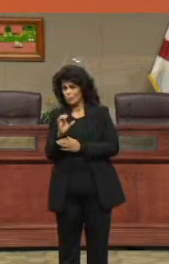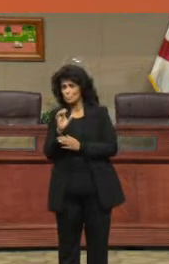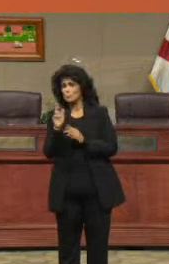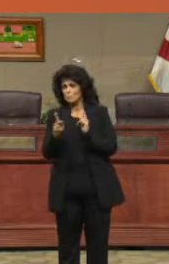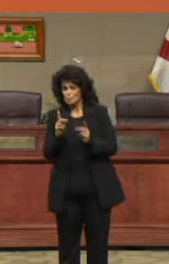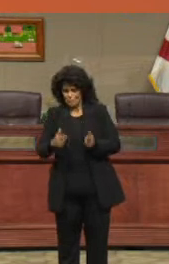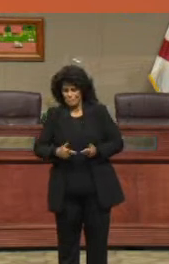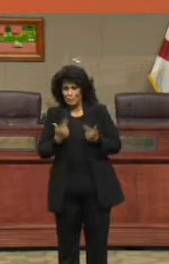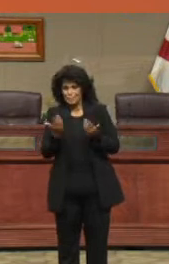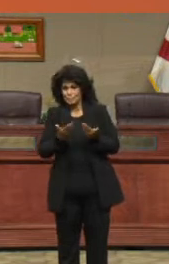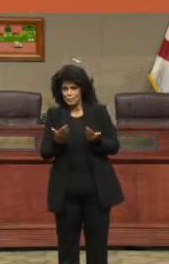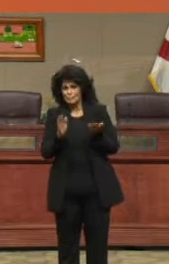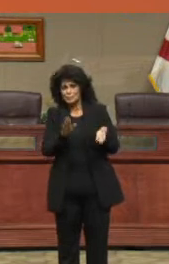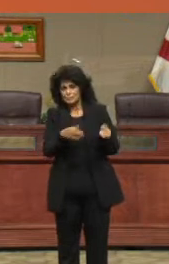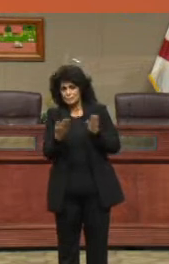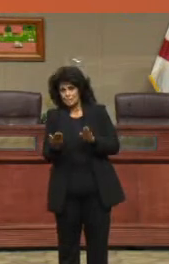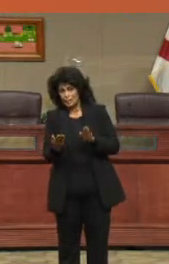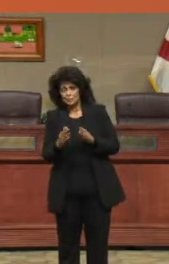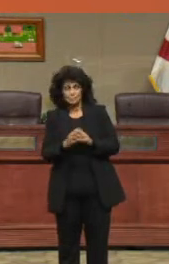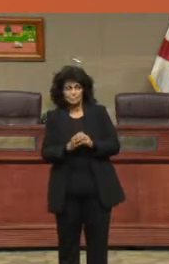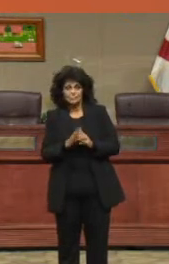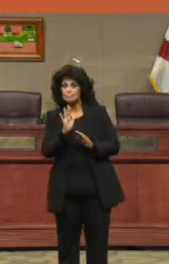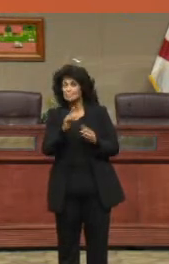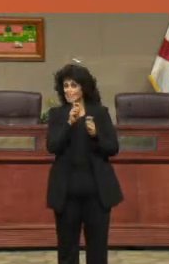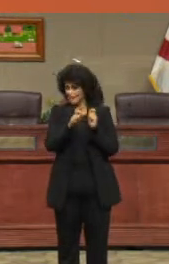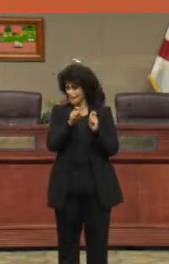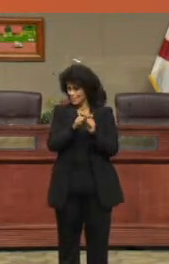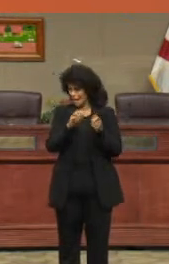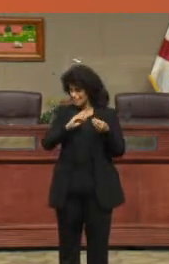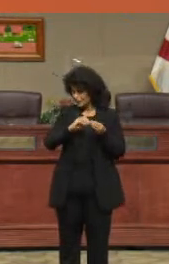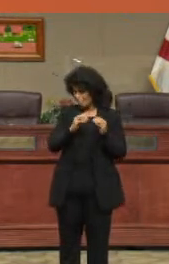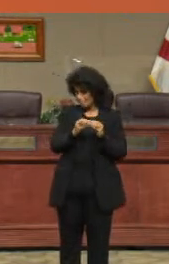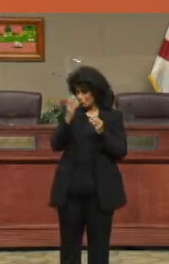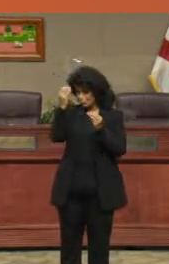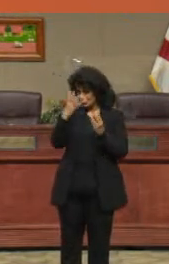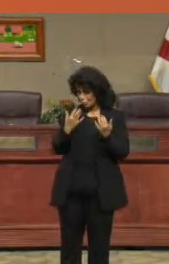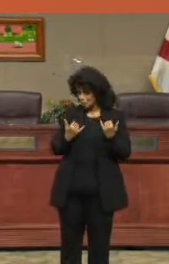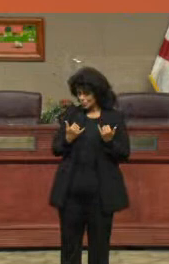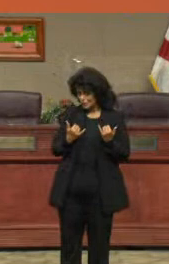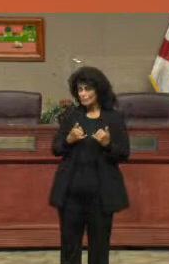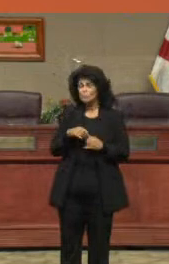be precise, the numbers that I was given earlier today,